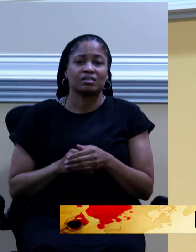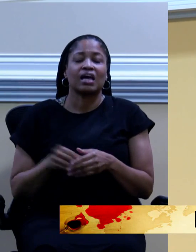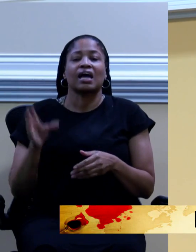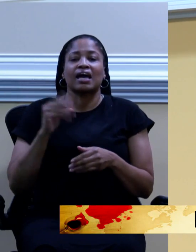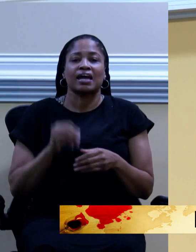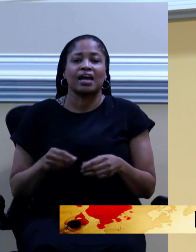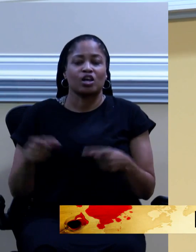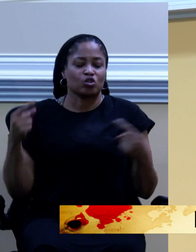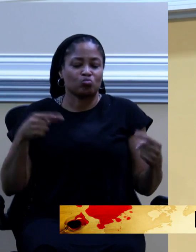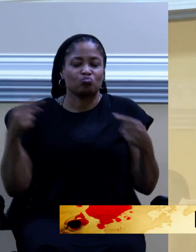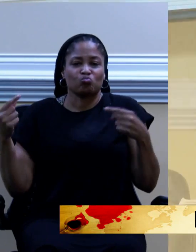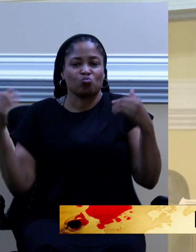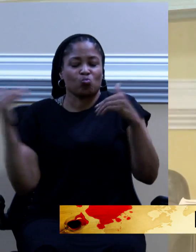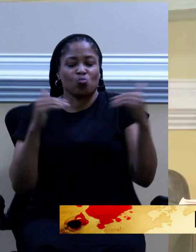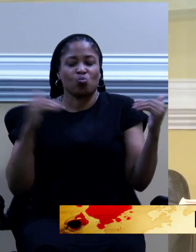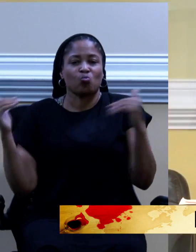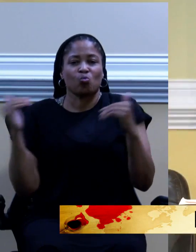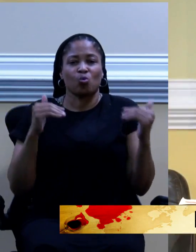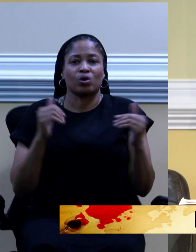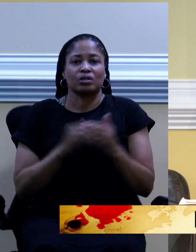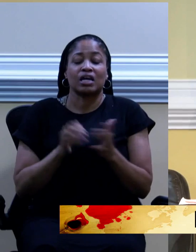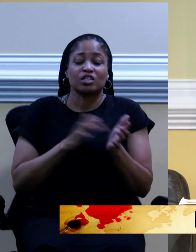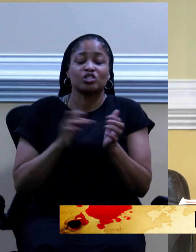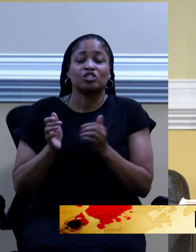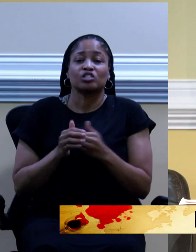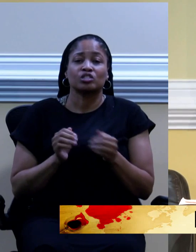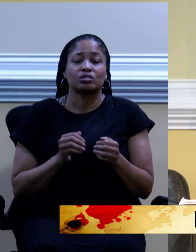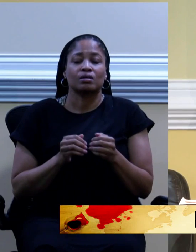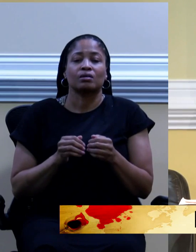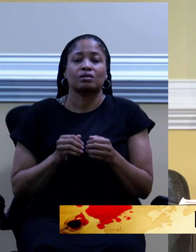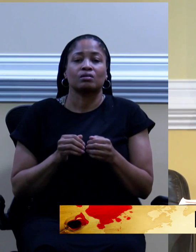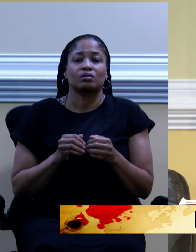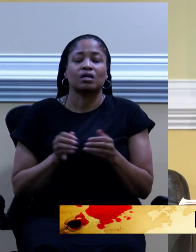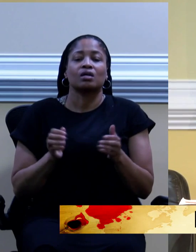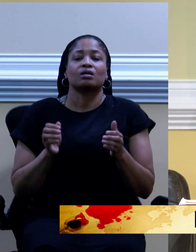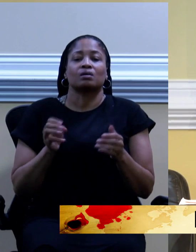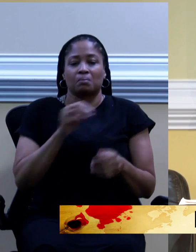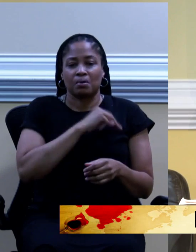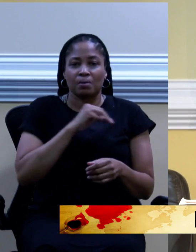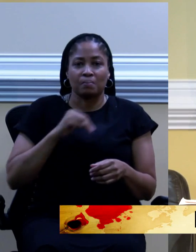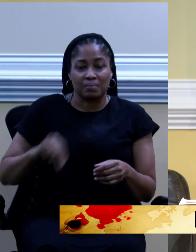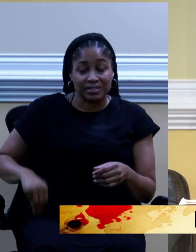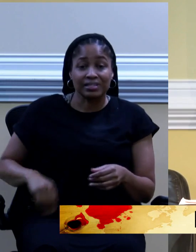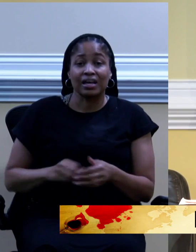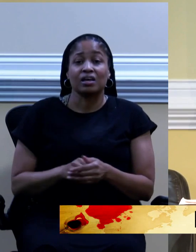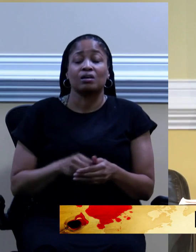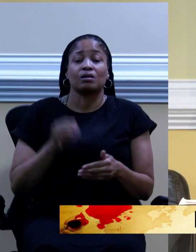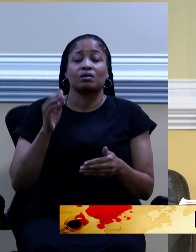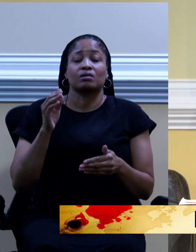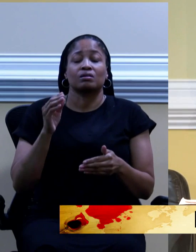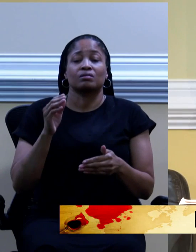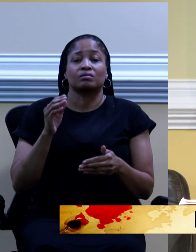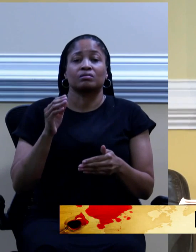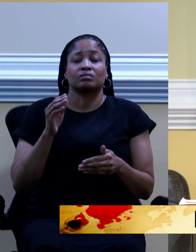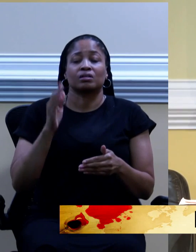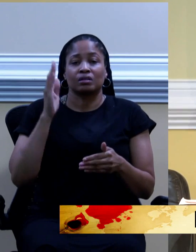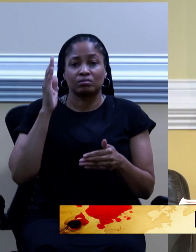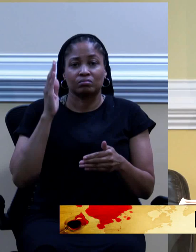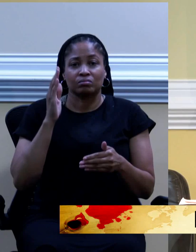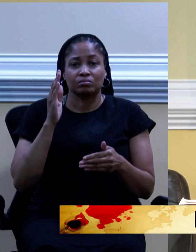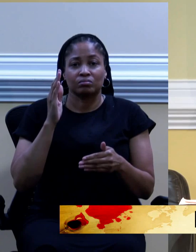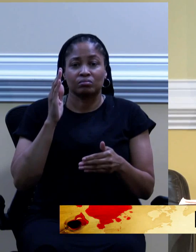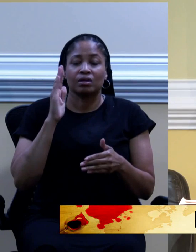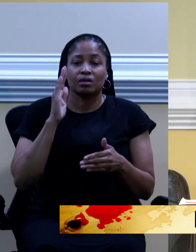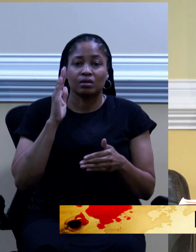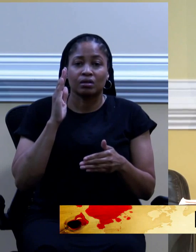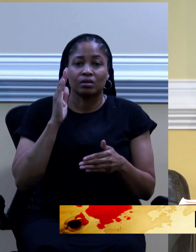Jesus is going to be cut off, but his prince, Messiah is going to be cut off, but not for himself. We know that means killed because he died for us, didn't he?